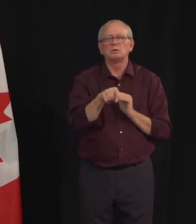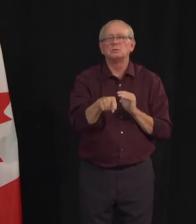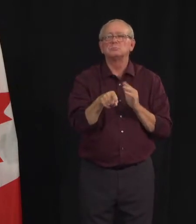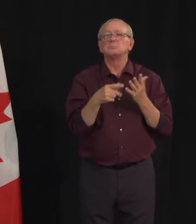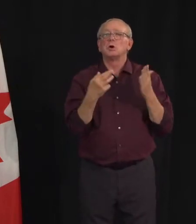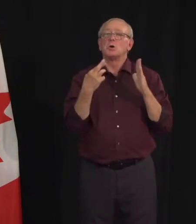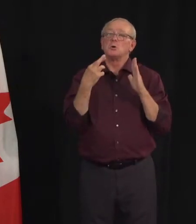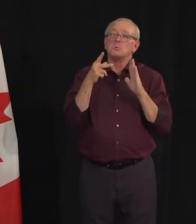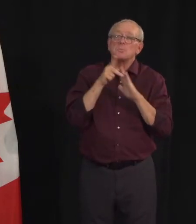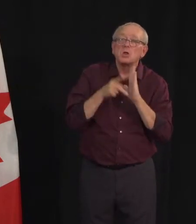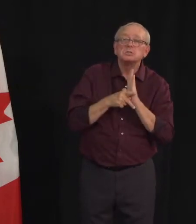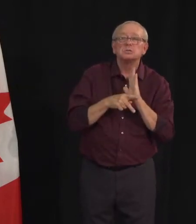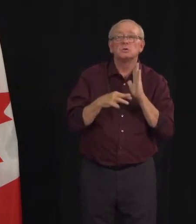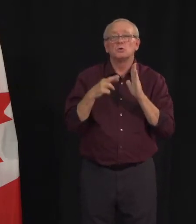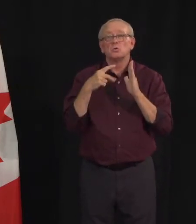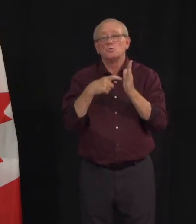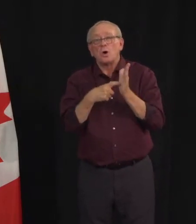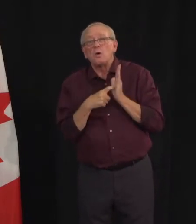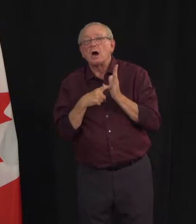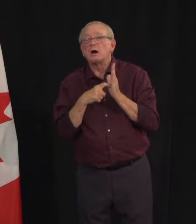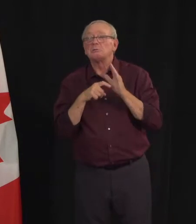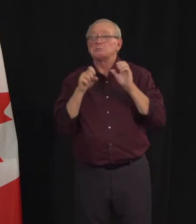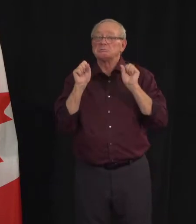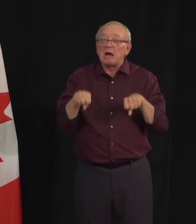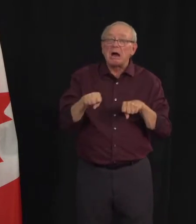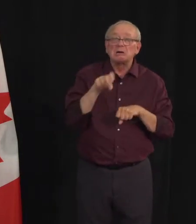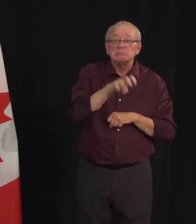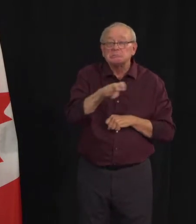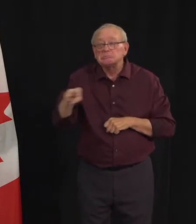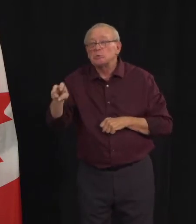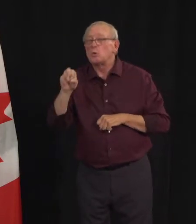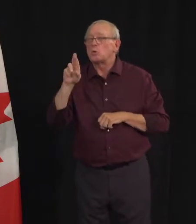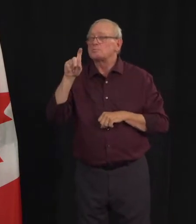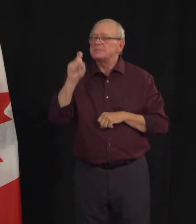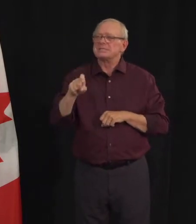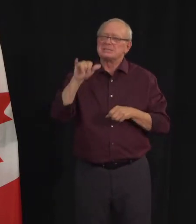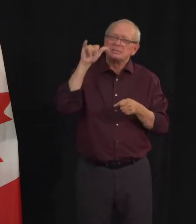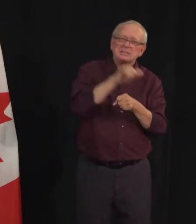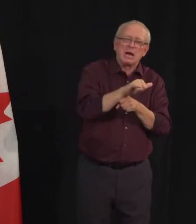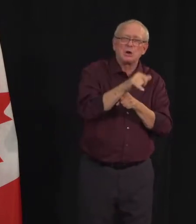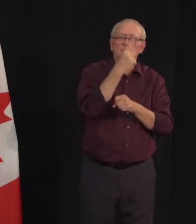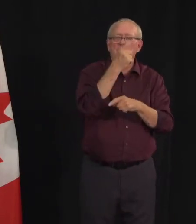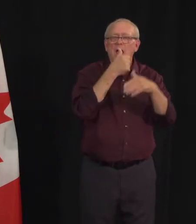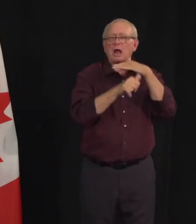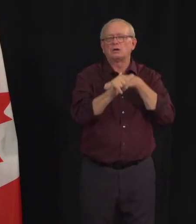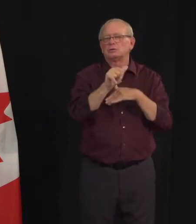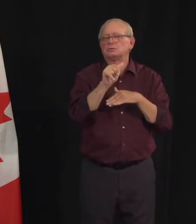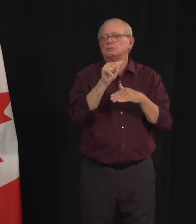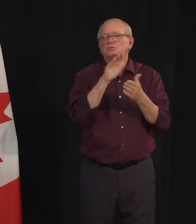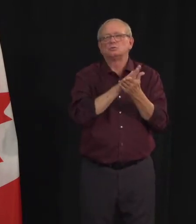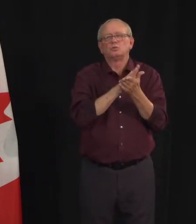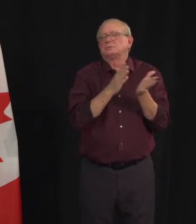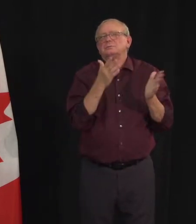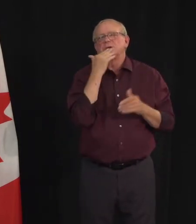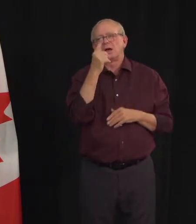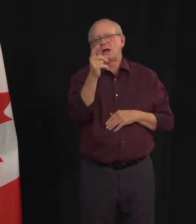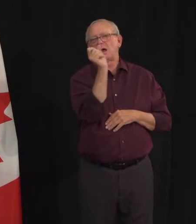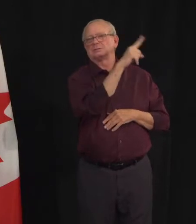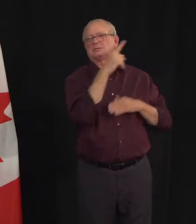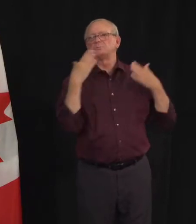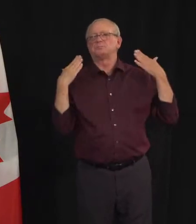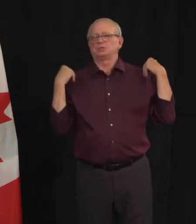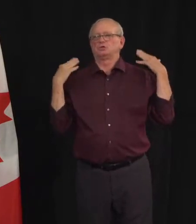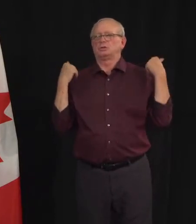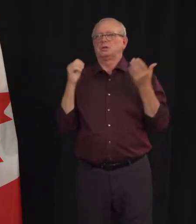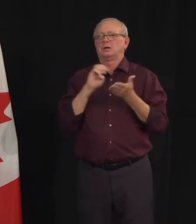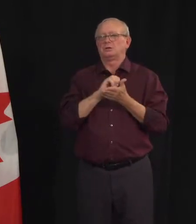requirements or limitations, those would be requirements that would be set by the Ministry of Education. The second question about